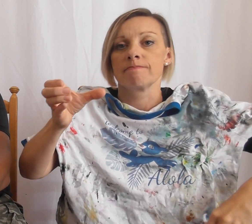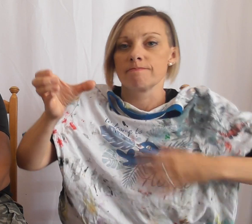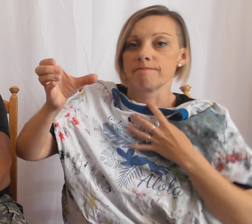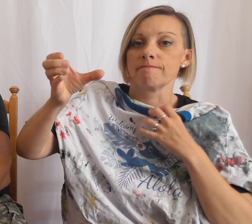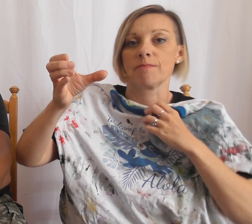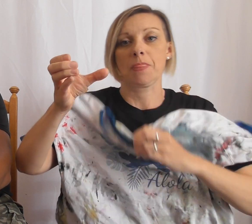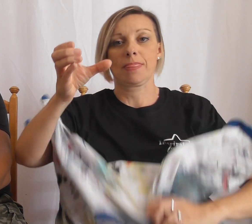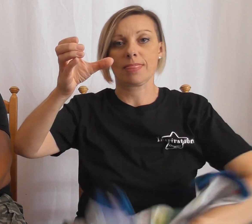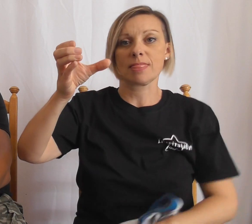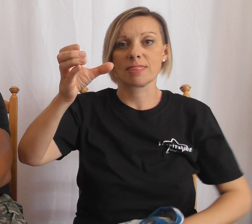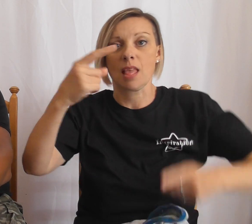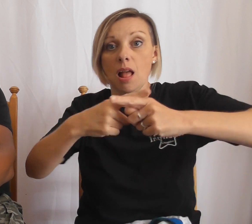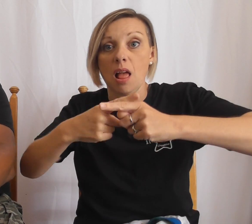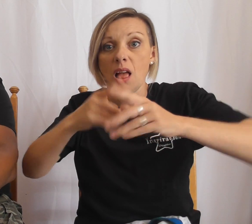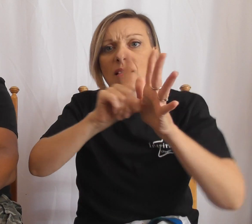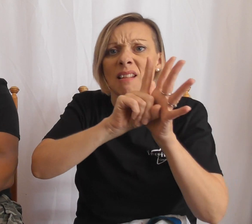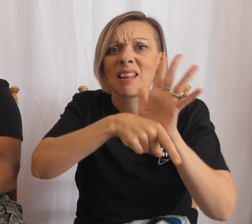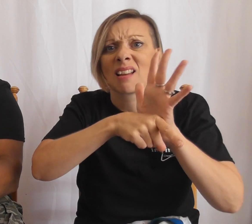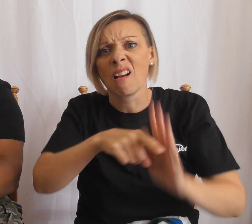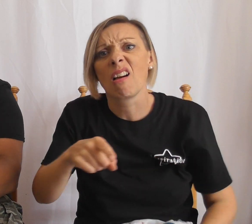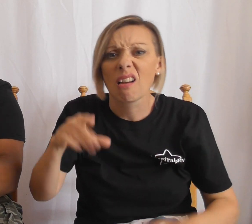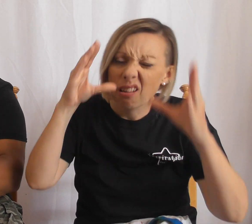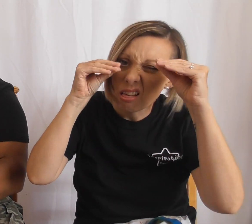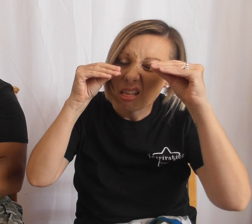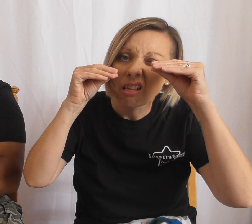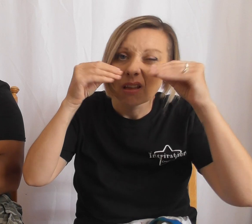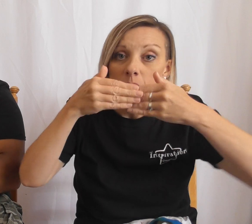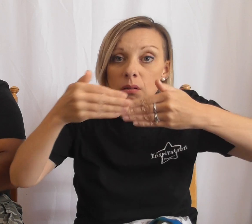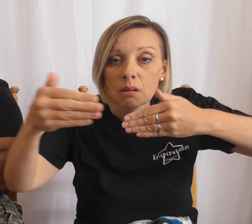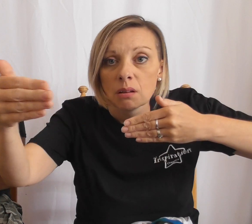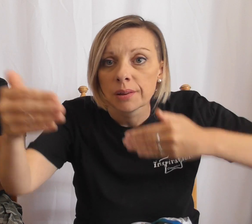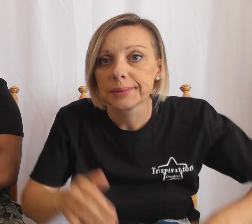And he's rushing off because he's late for work. He's overslept.